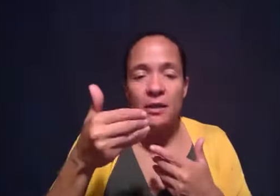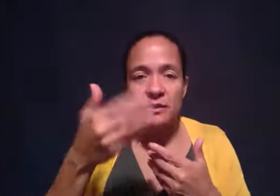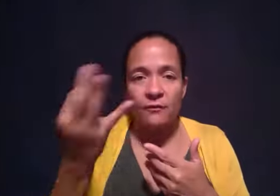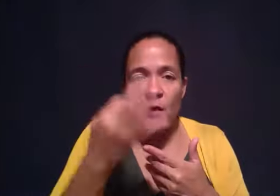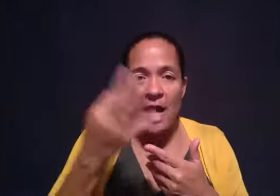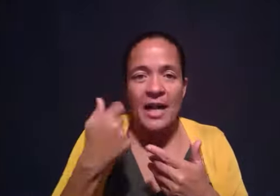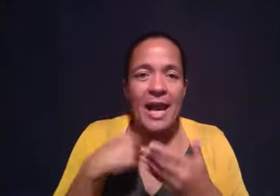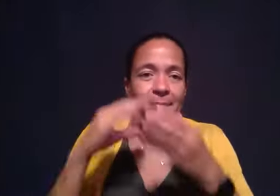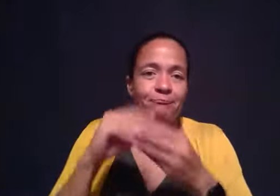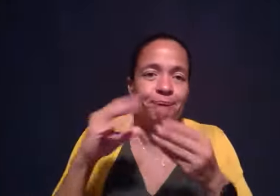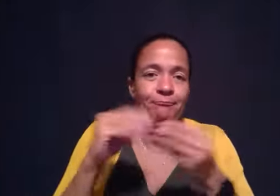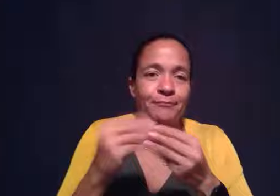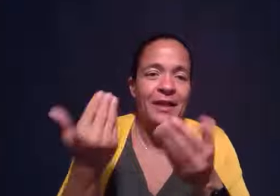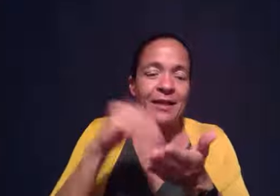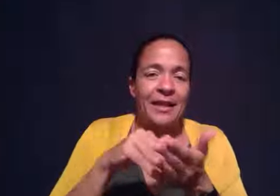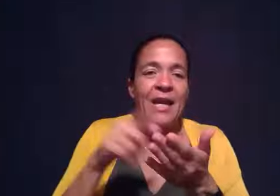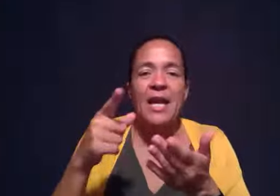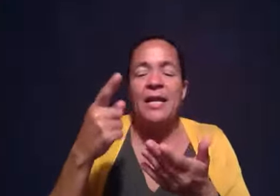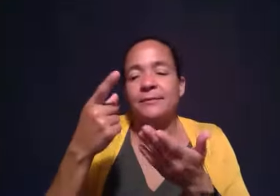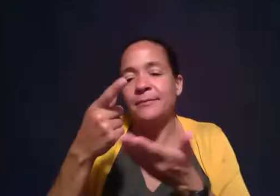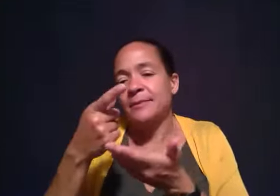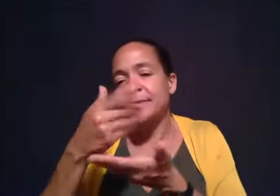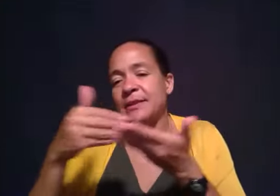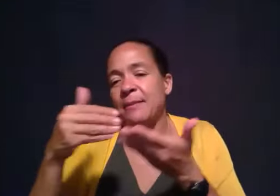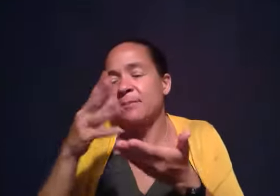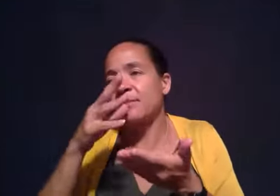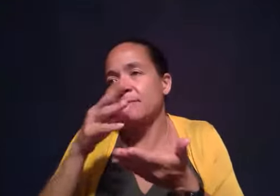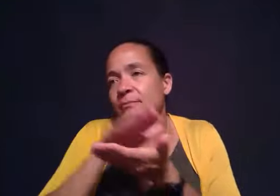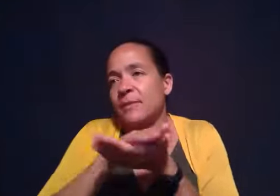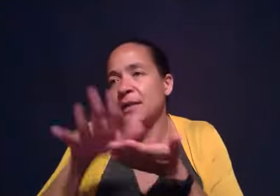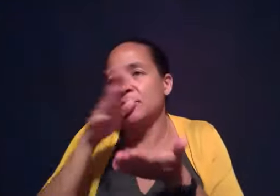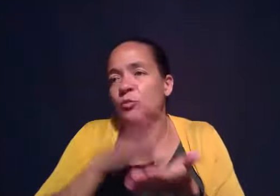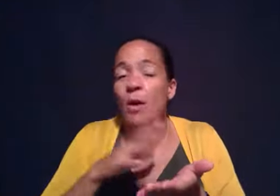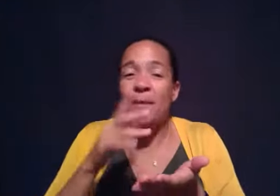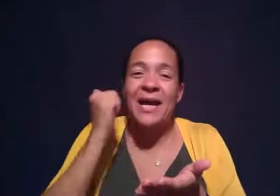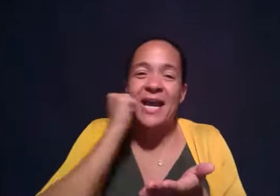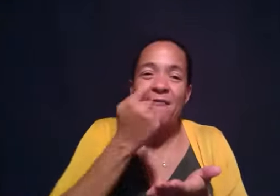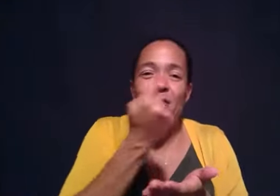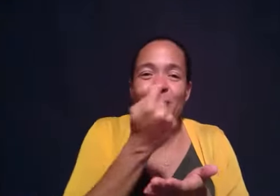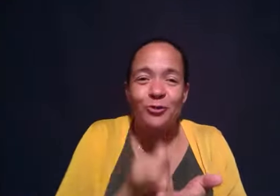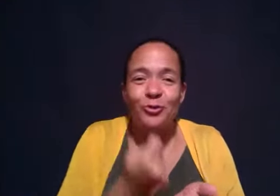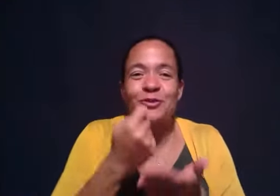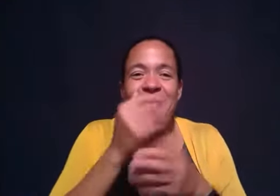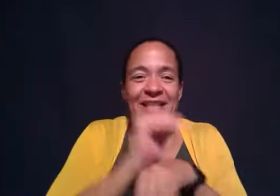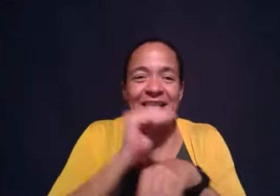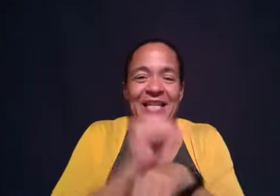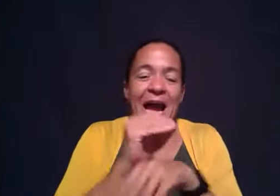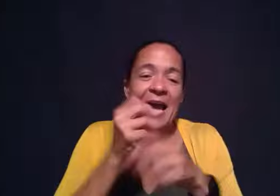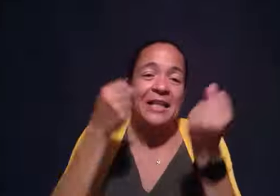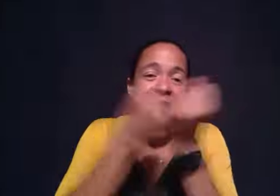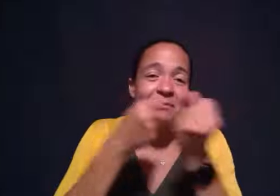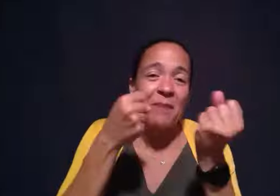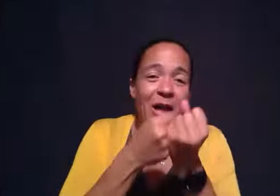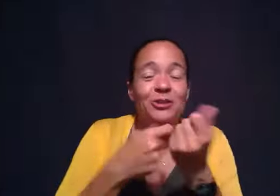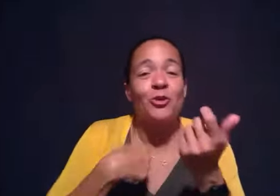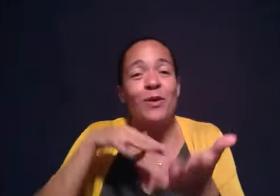put together lady would say, every Tuesday night, me and the ladies I sponsor, we study the literature of Alcoholics Anonymous, and we're rocketed